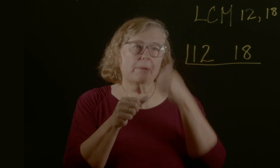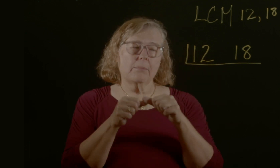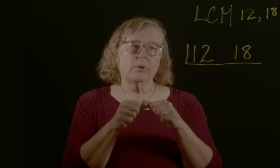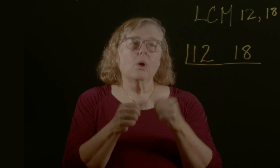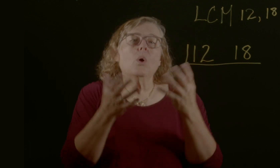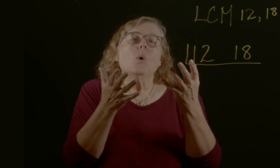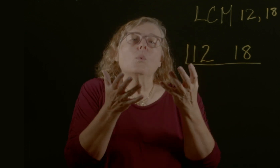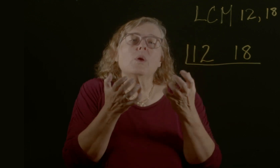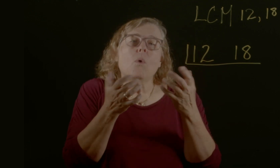Now remember,